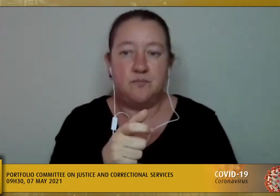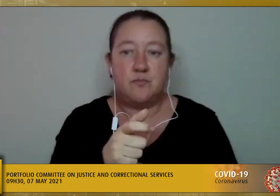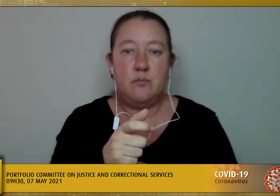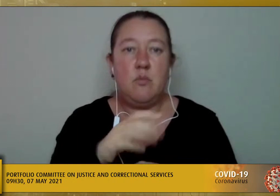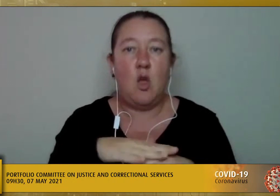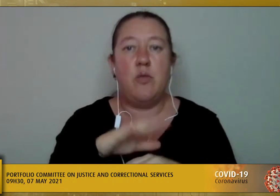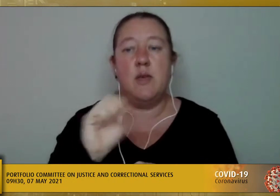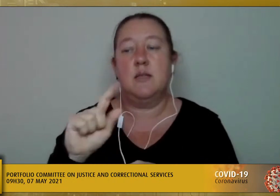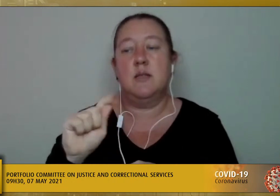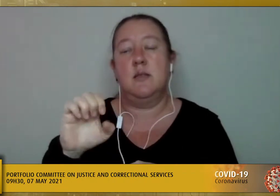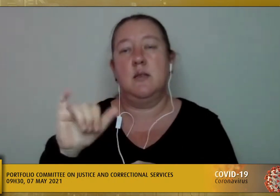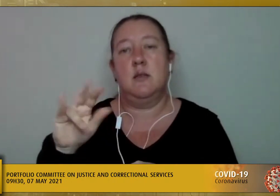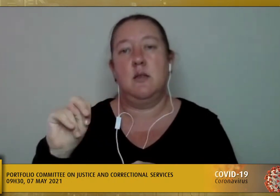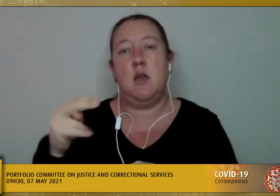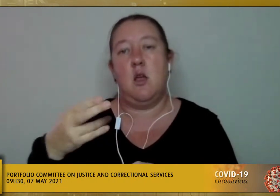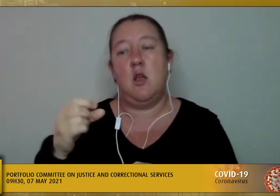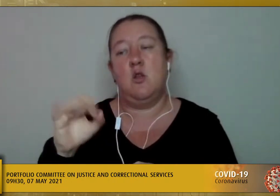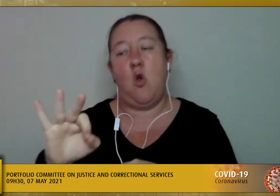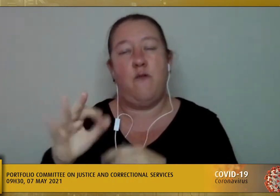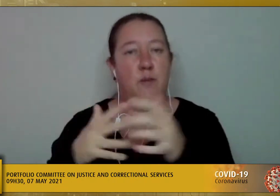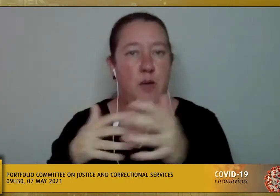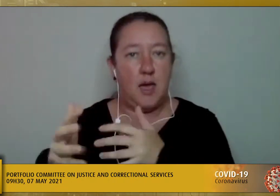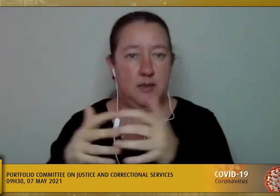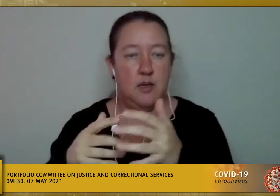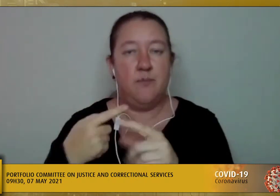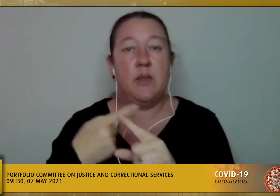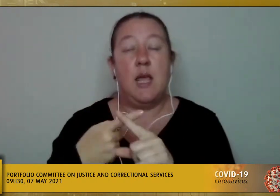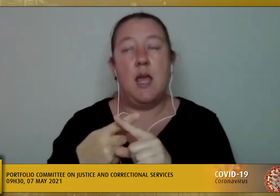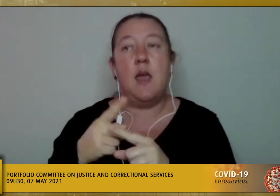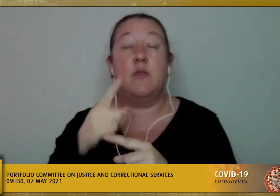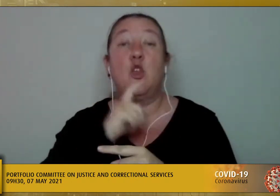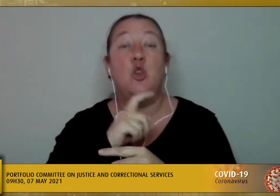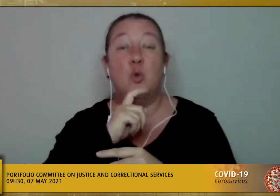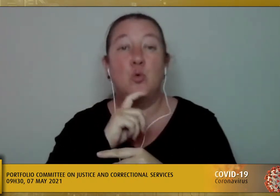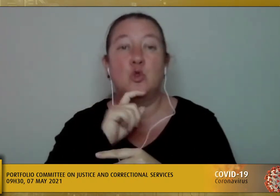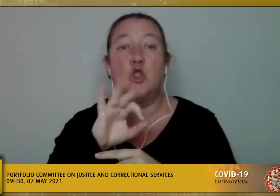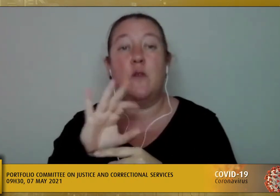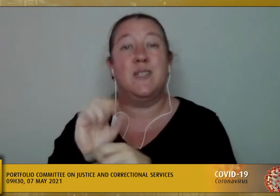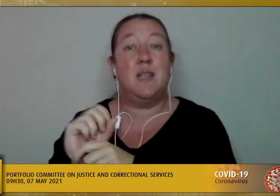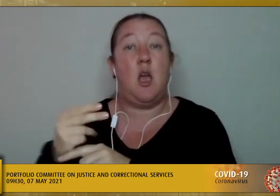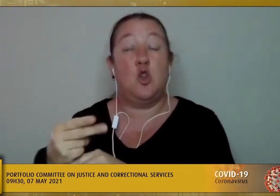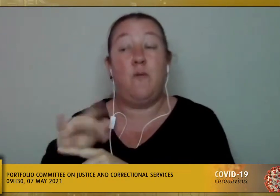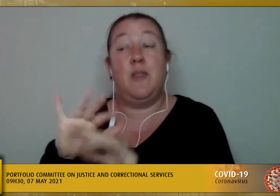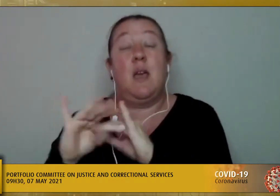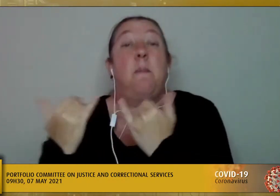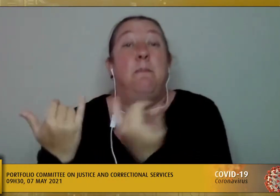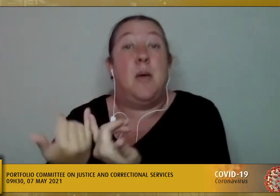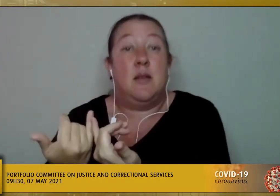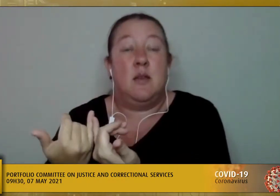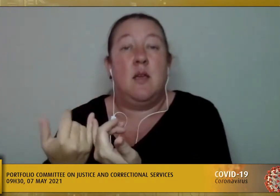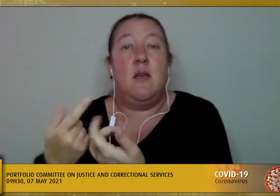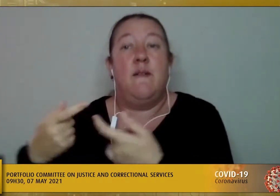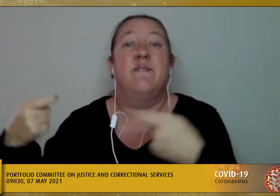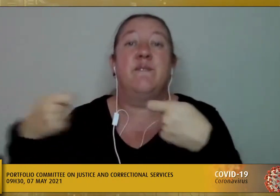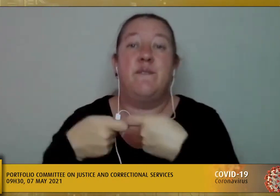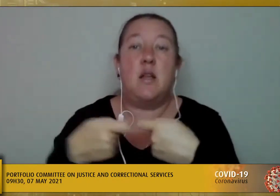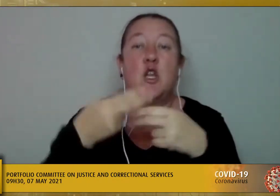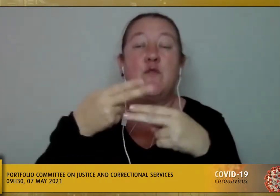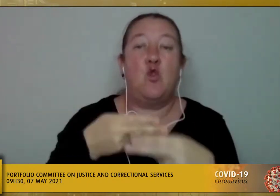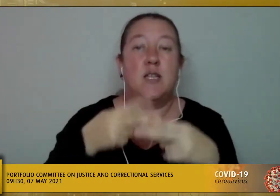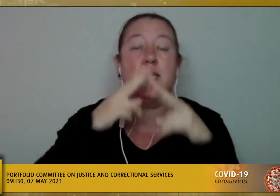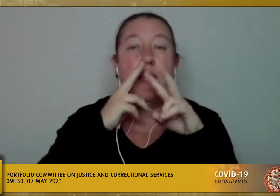the sign of matter and the usage of Stein of the company funding forensic